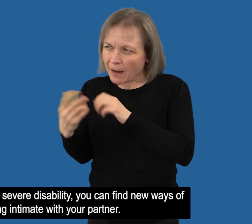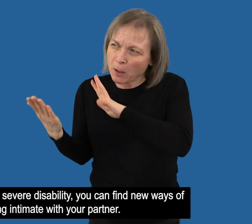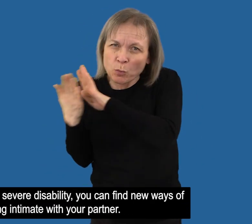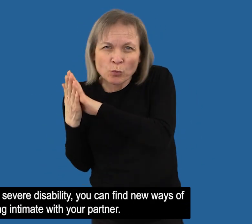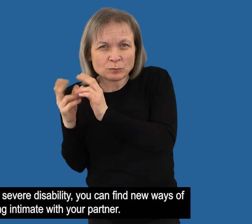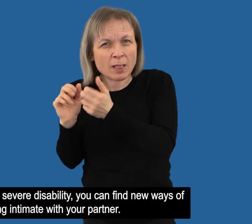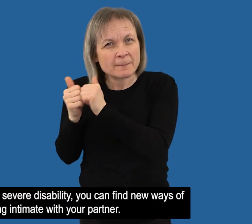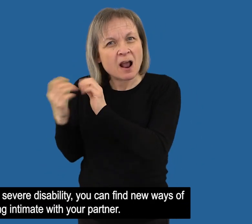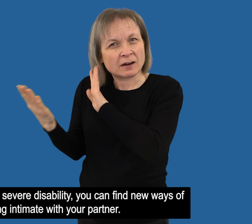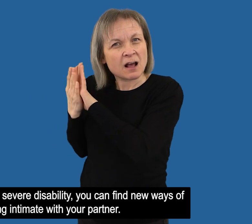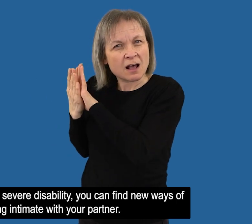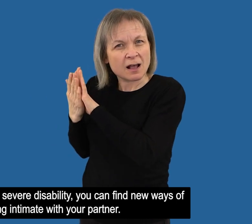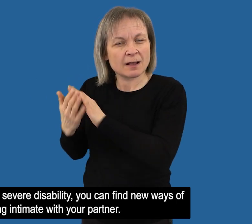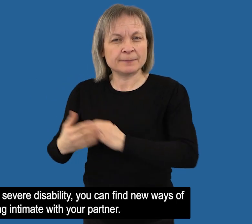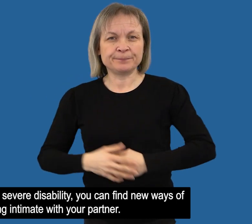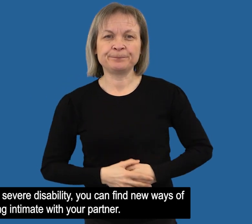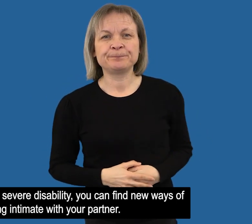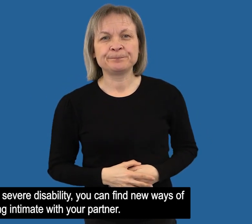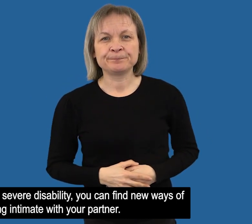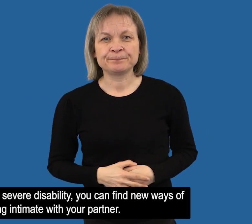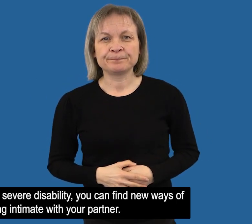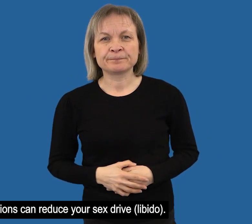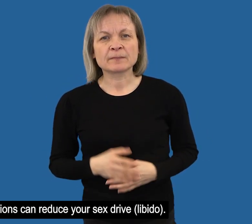new ways of being intimate with your partner.